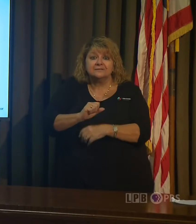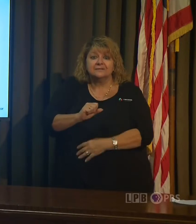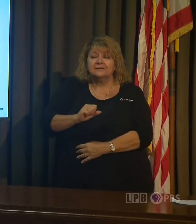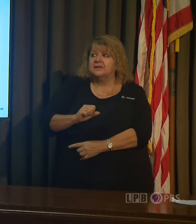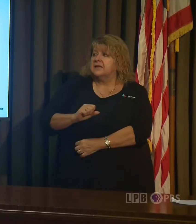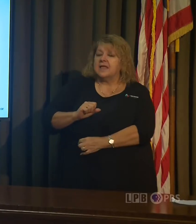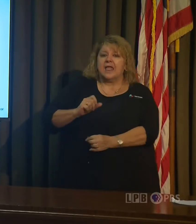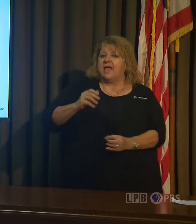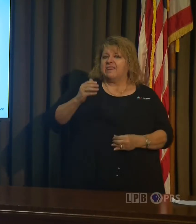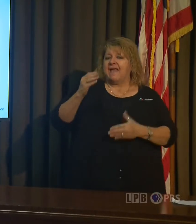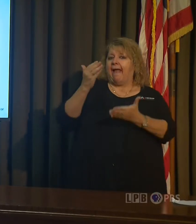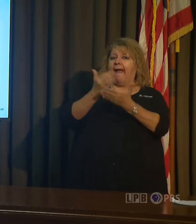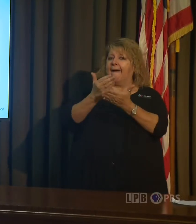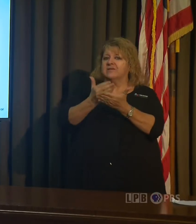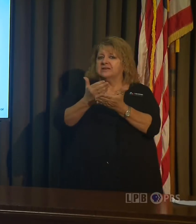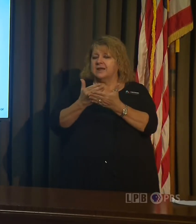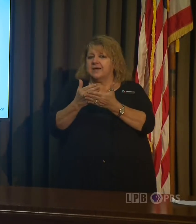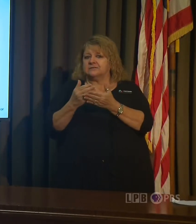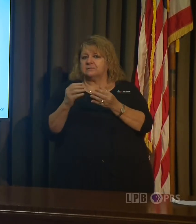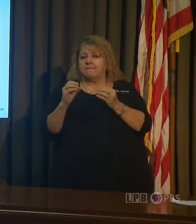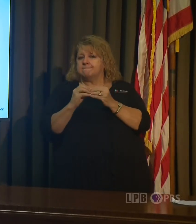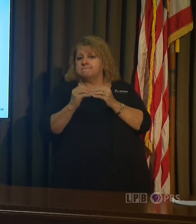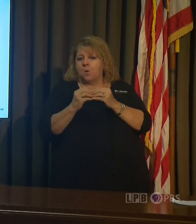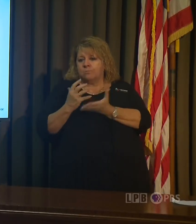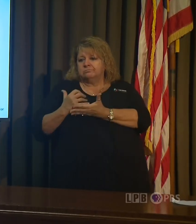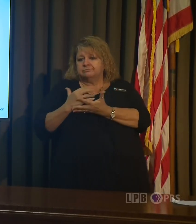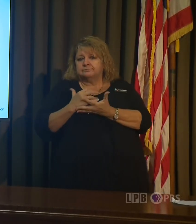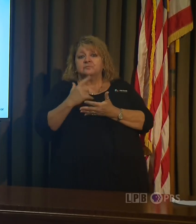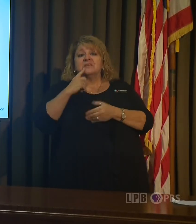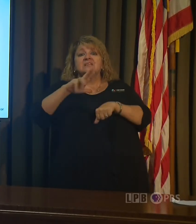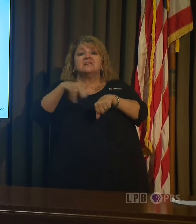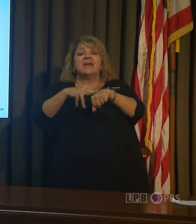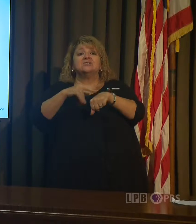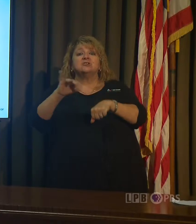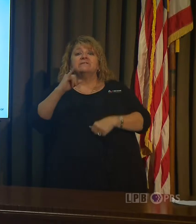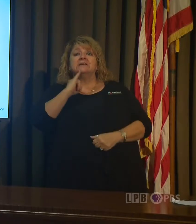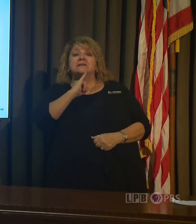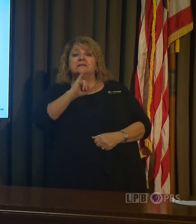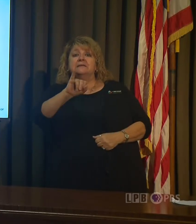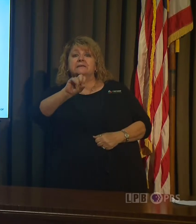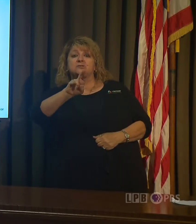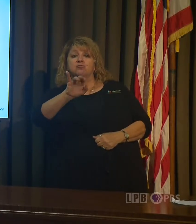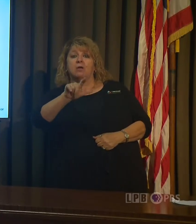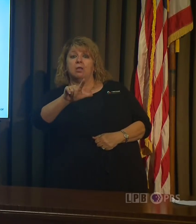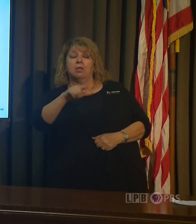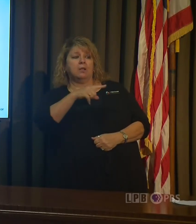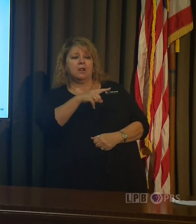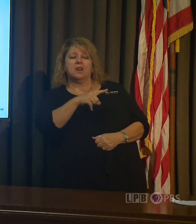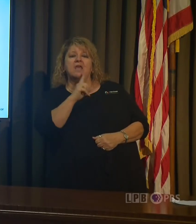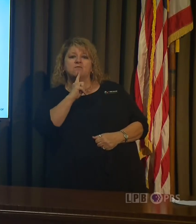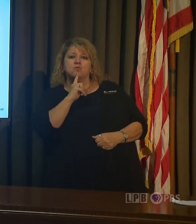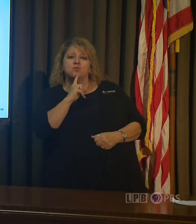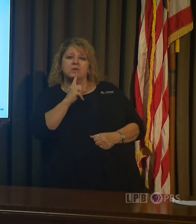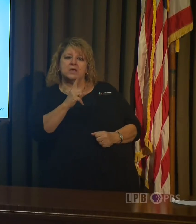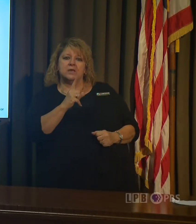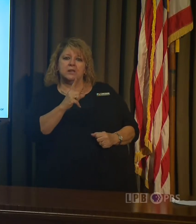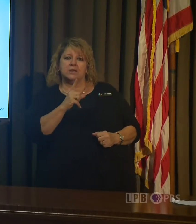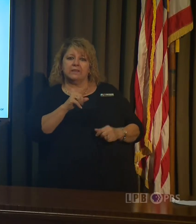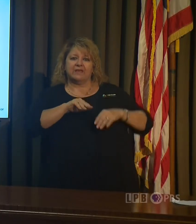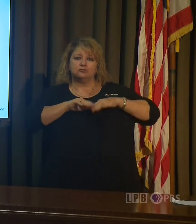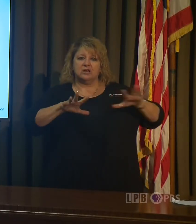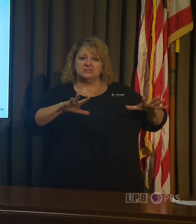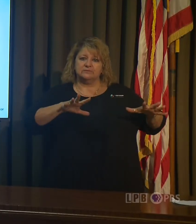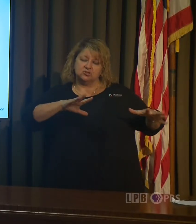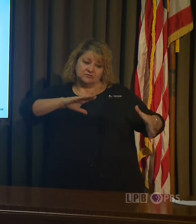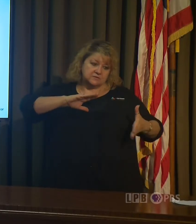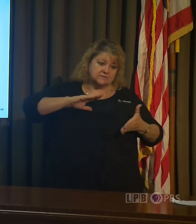Evidence is mounting. The strongest evidence now actually comes from the nation of Israel and looking at how they've really driven transmission into the ground